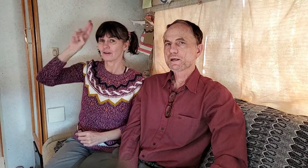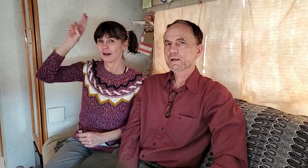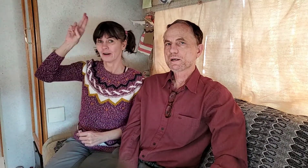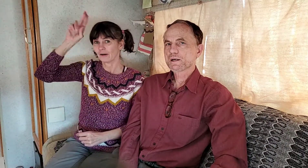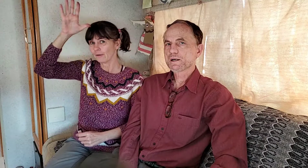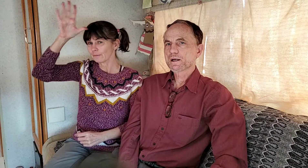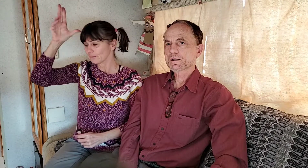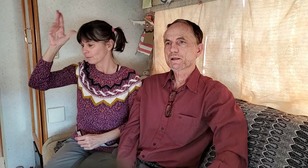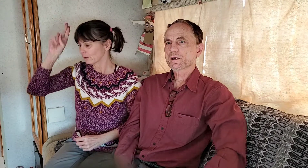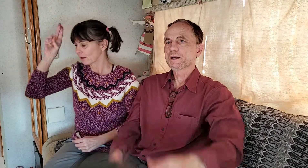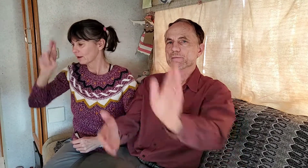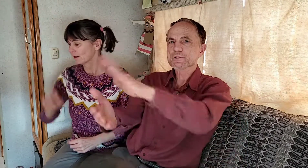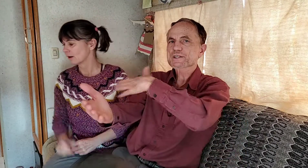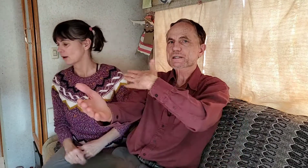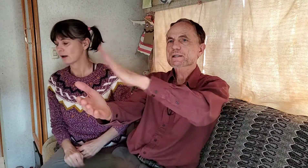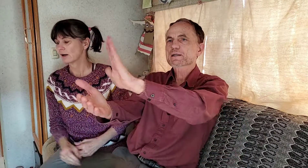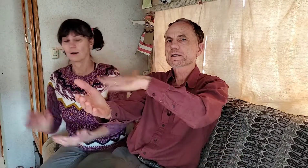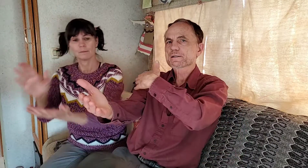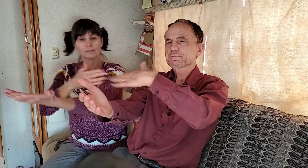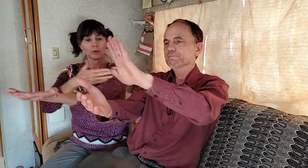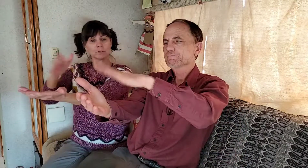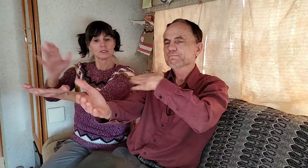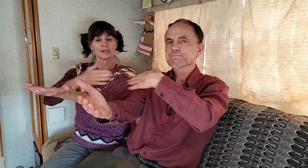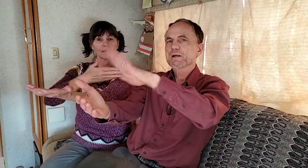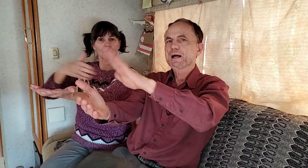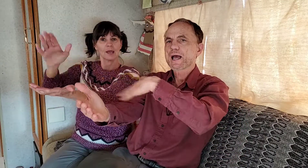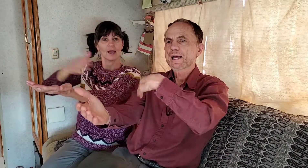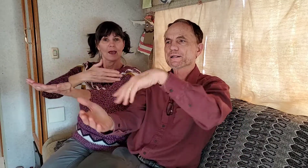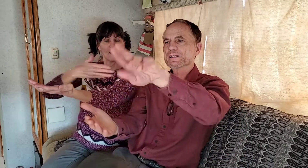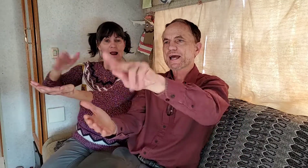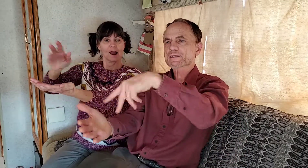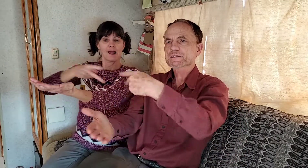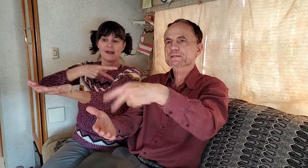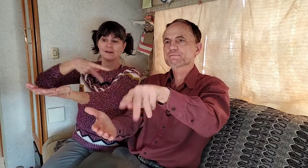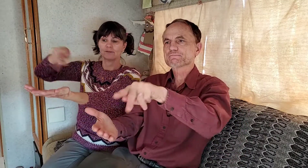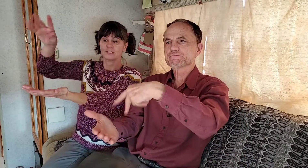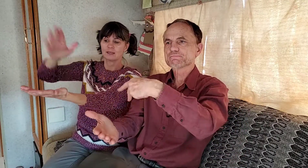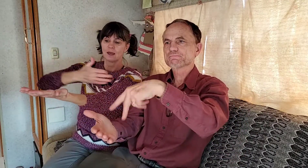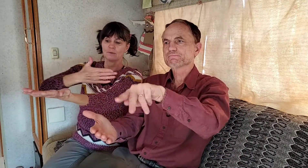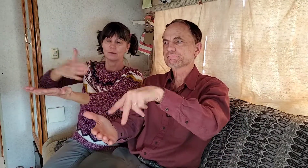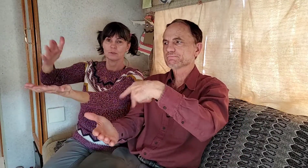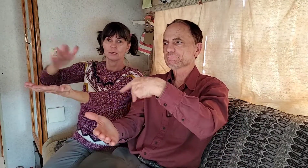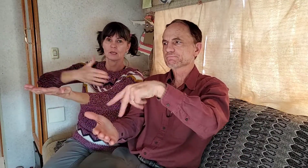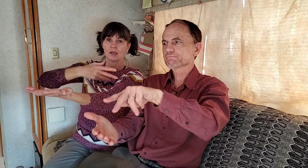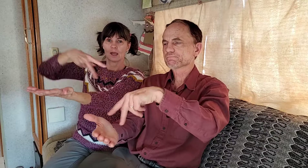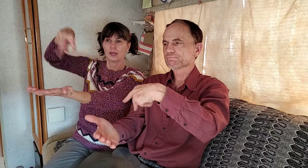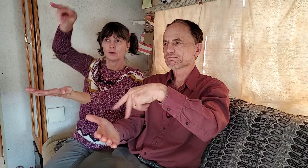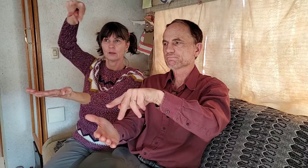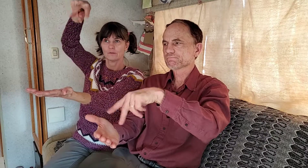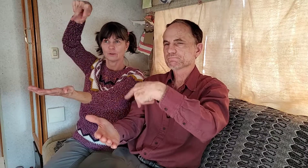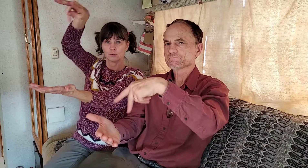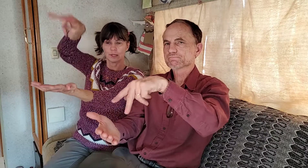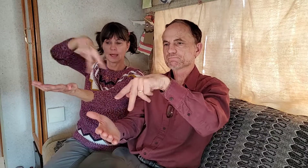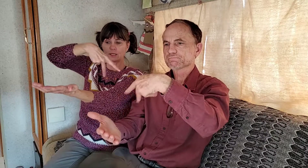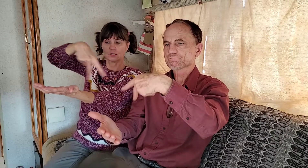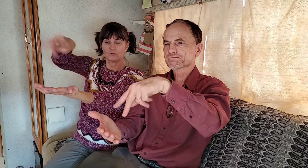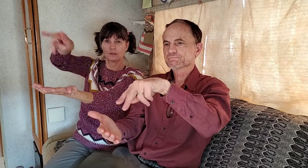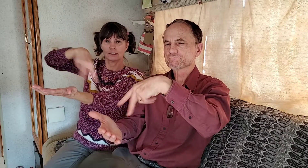and uncle. Music. And dance. And if you take that music and you could put two legs, you can